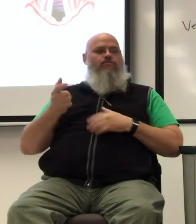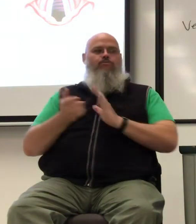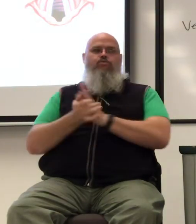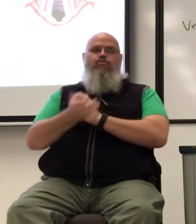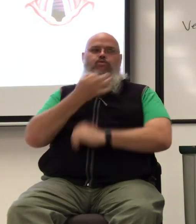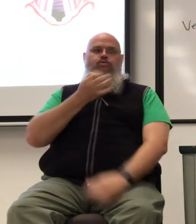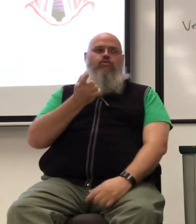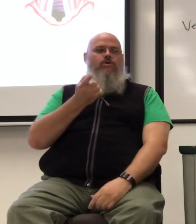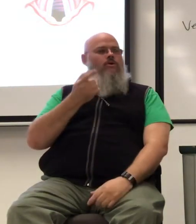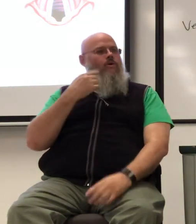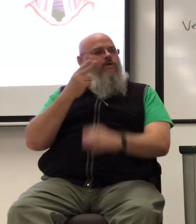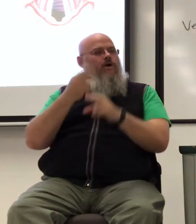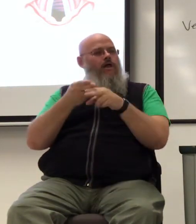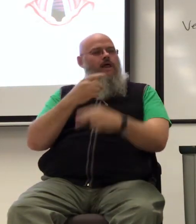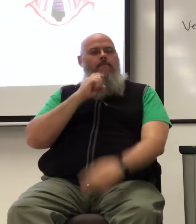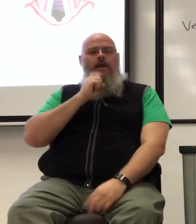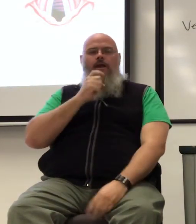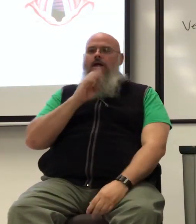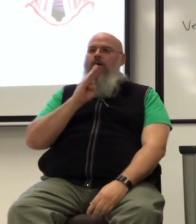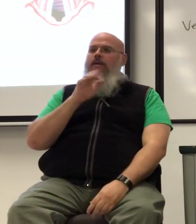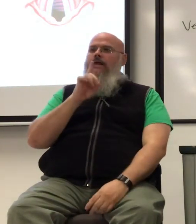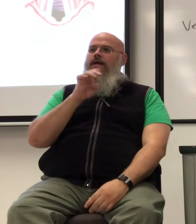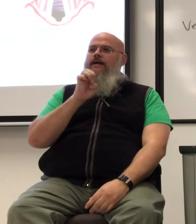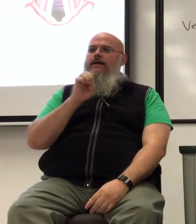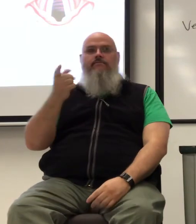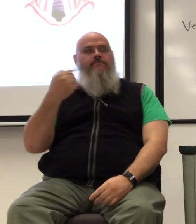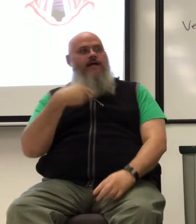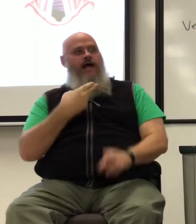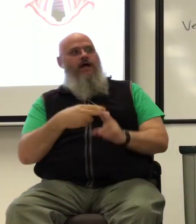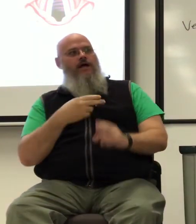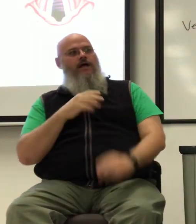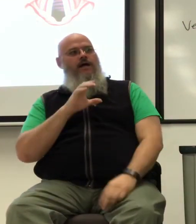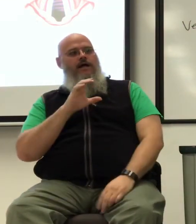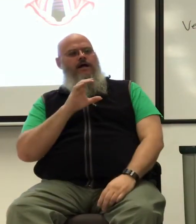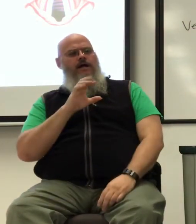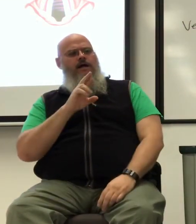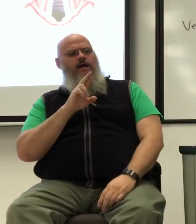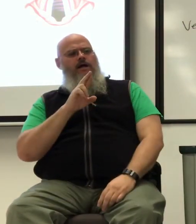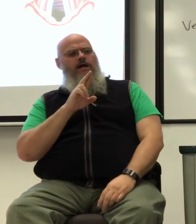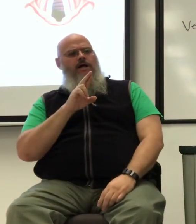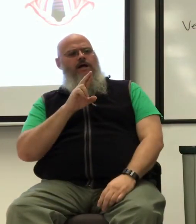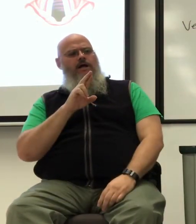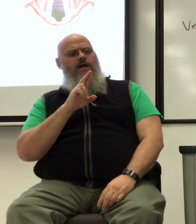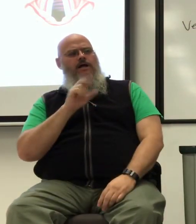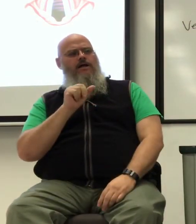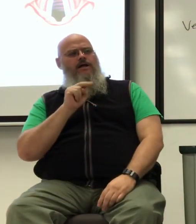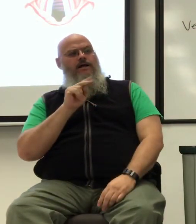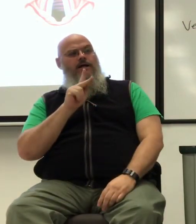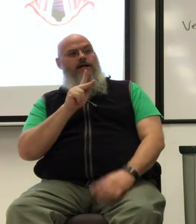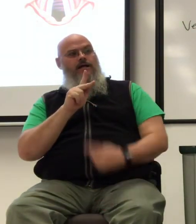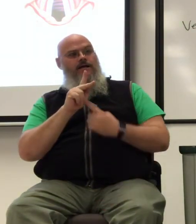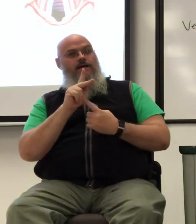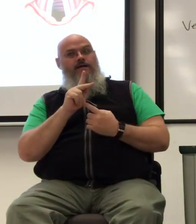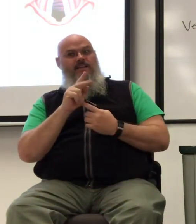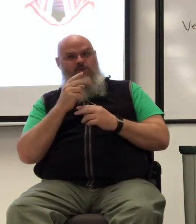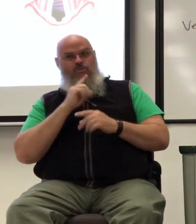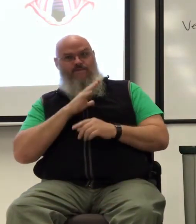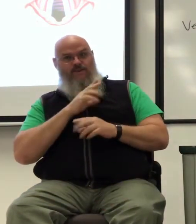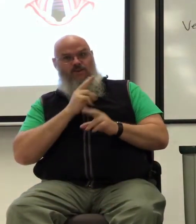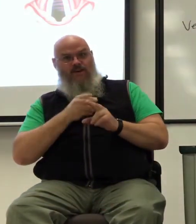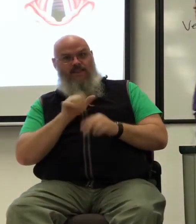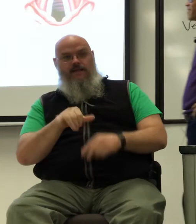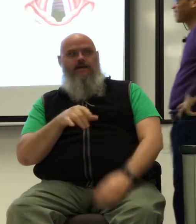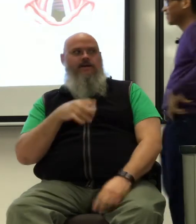take that. What do you call that metal blade again? I call it a crank, but. You call it a crank? Yeah. Is that what it's called?